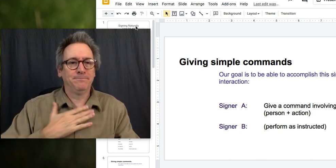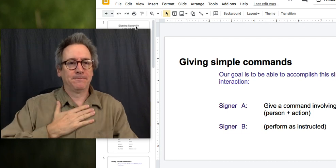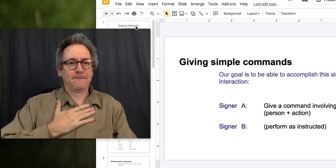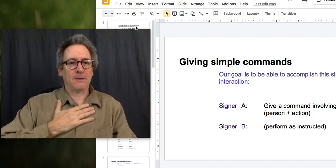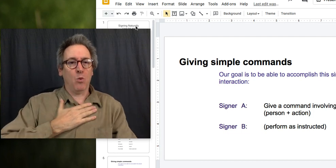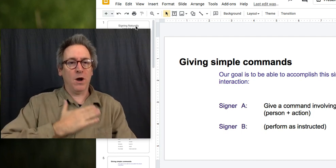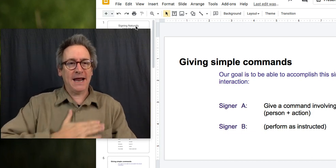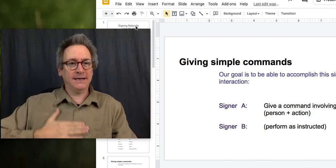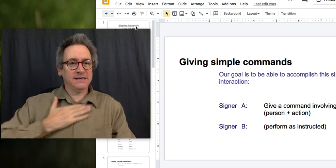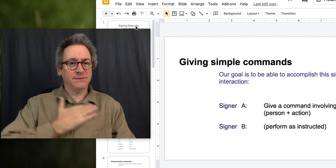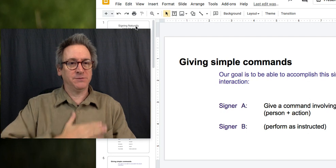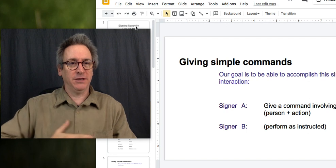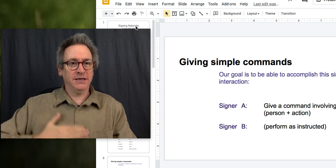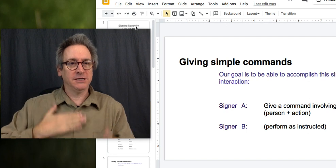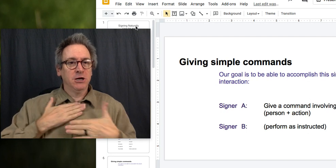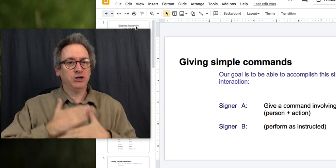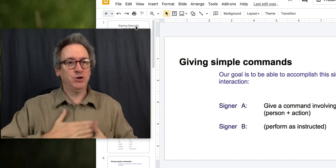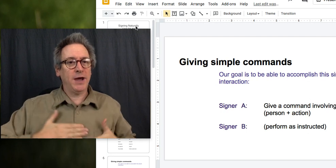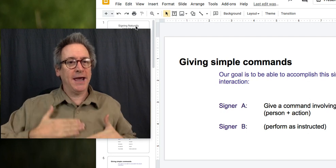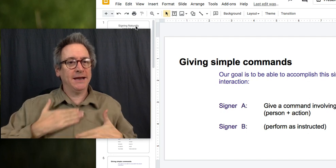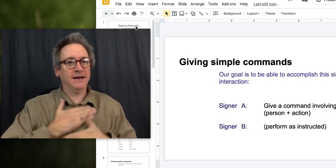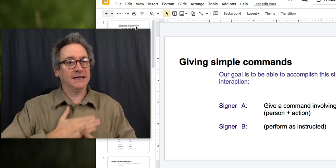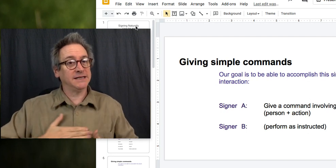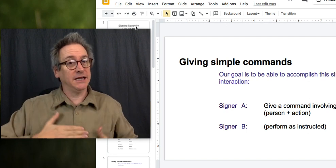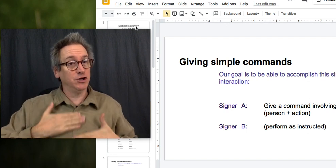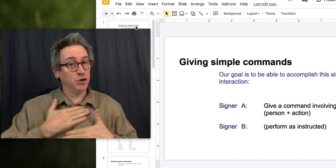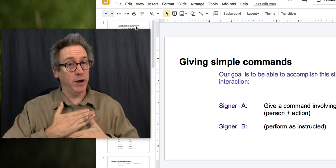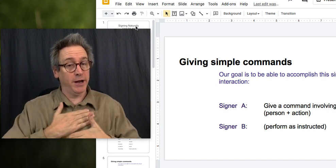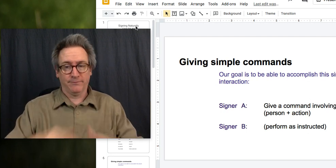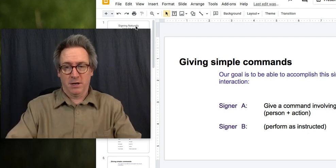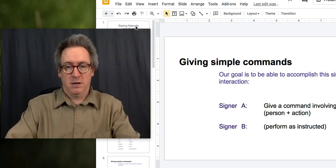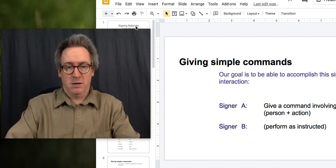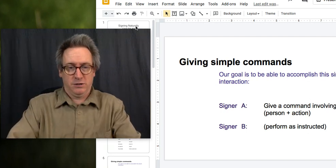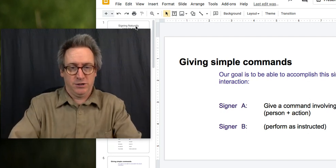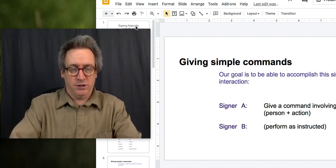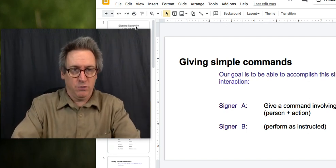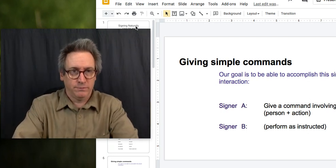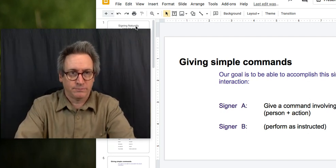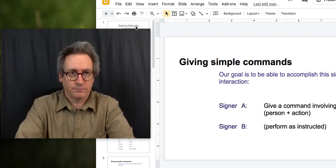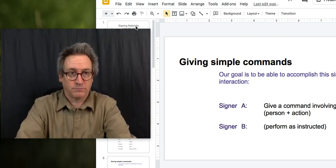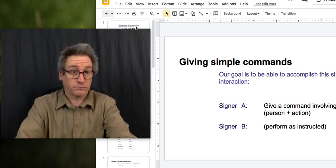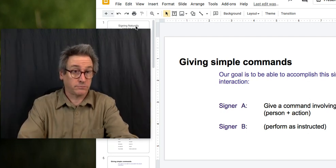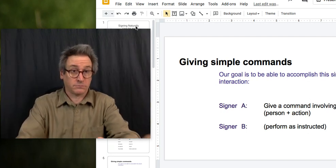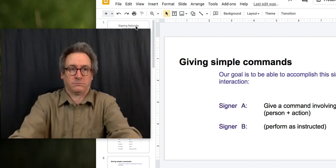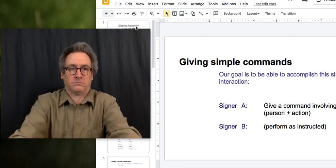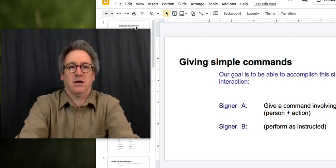um, one-handed, this means please. Two-handed, it's enjoy. So,